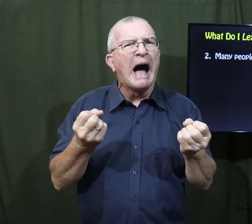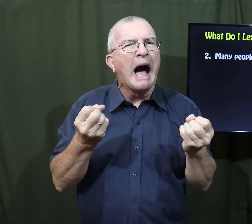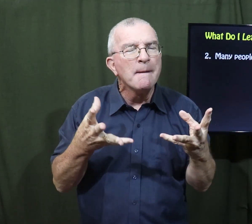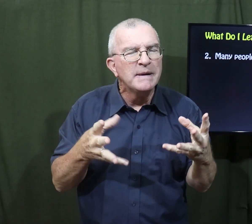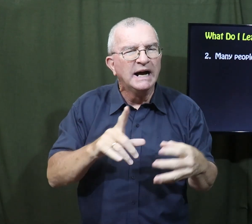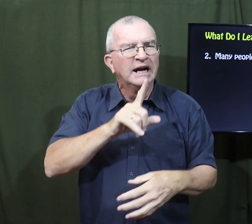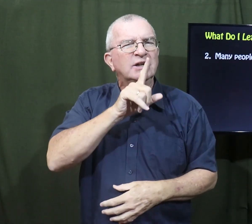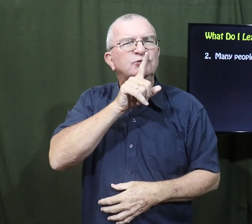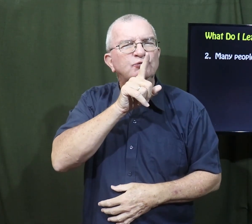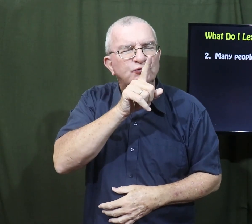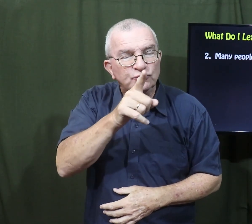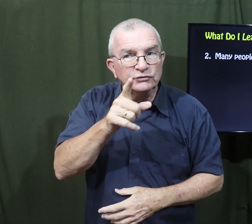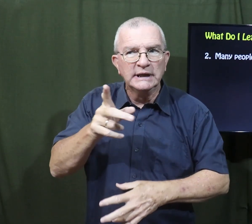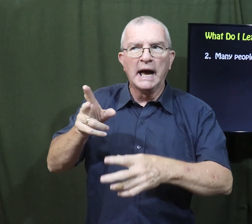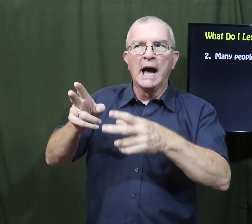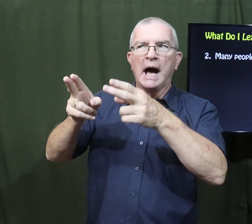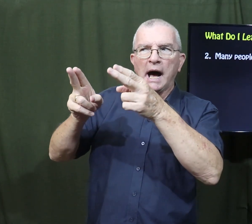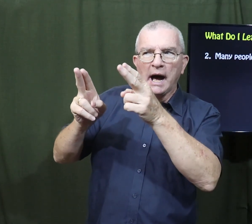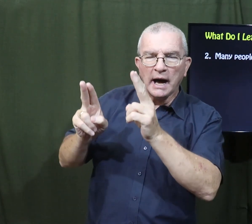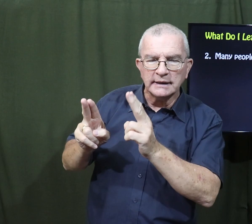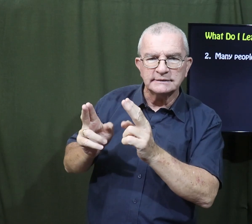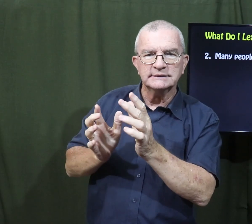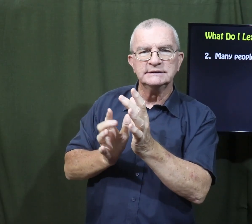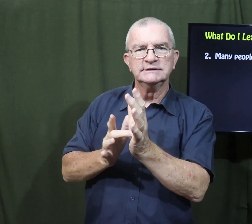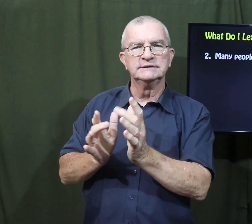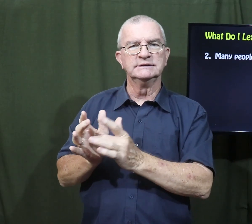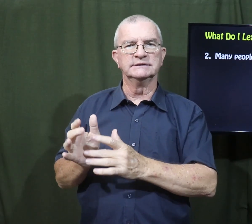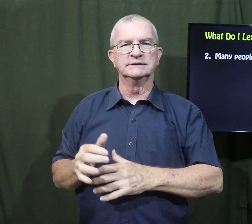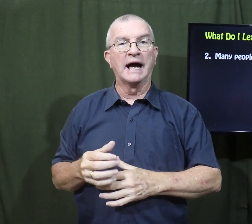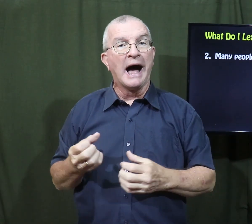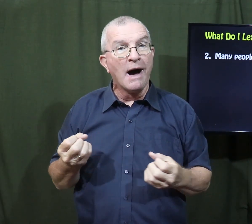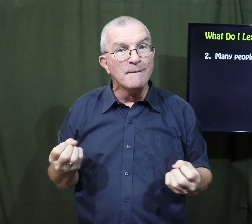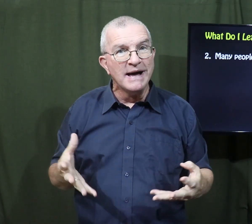But how many are truly honoring Jesus?